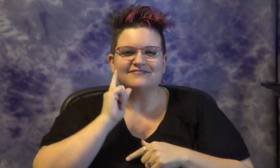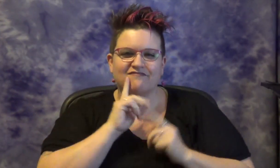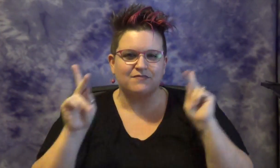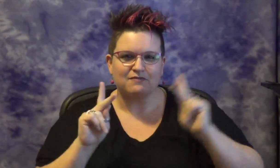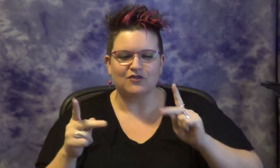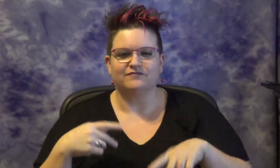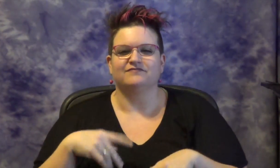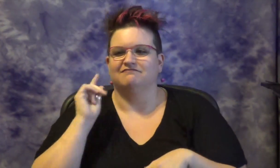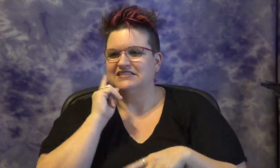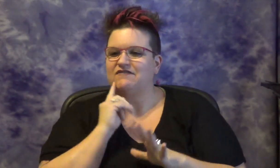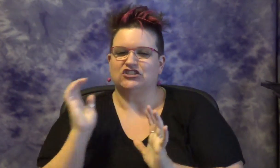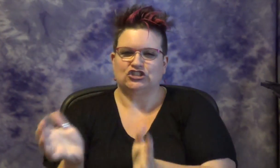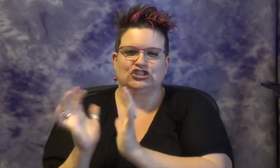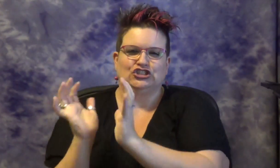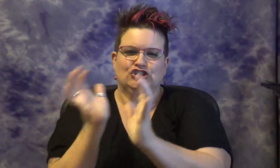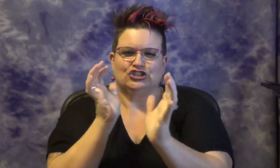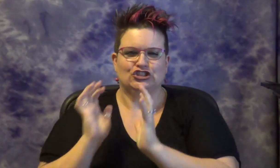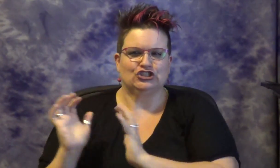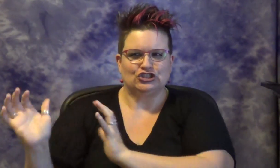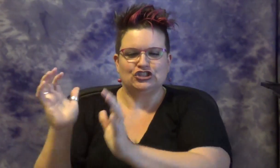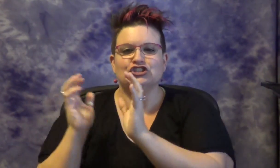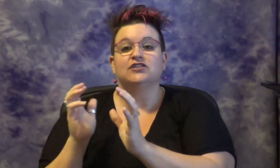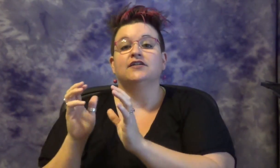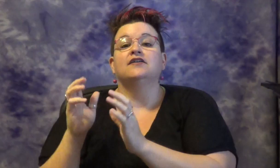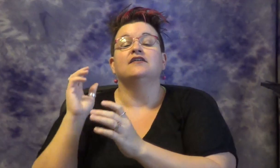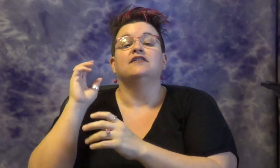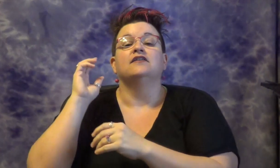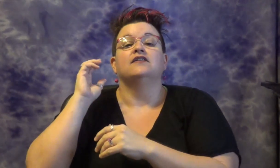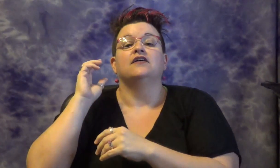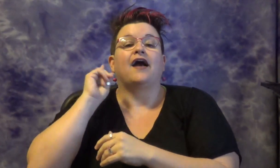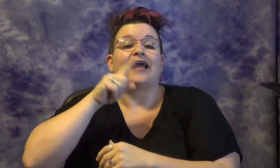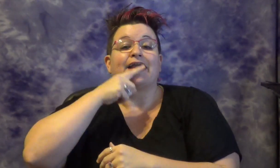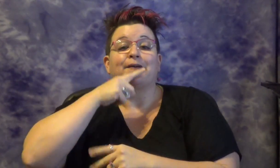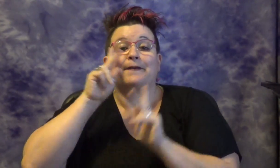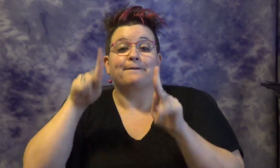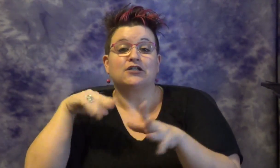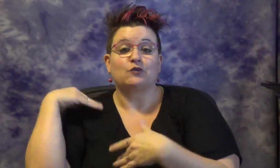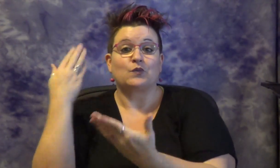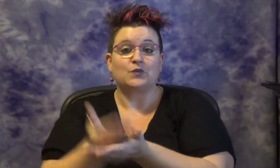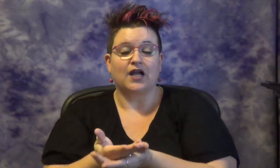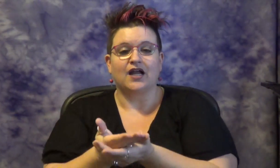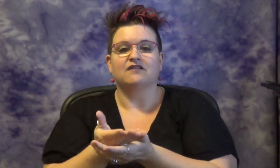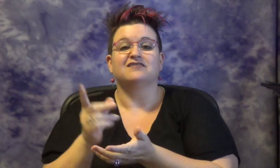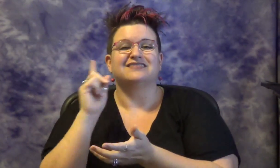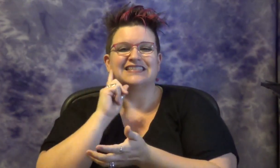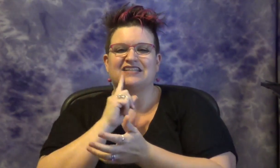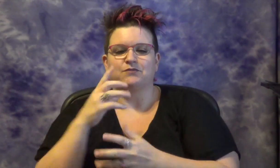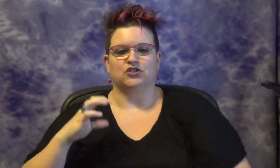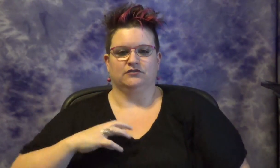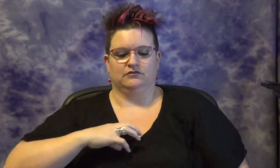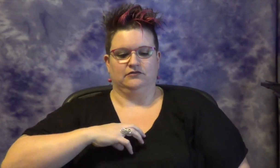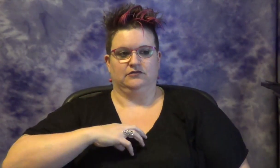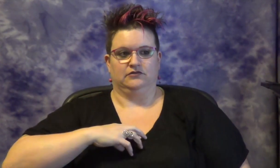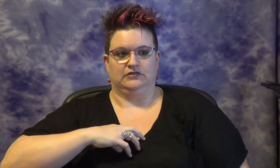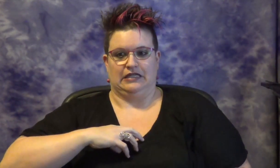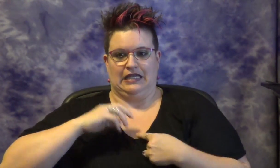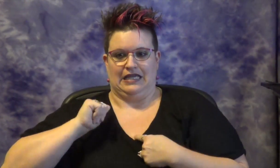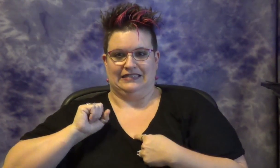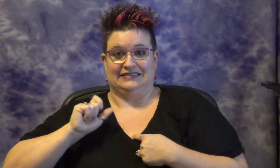a whole room of deaf people, and they're all talking to each other, when a hearing person gets there,